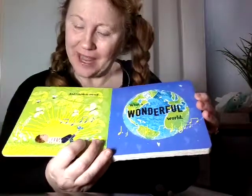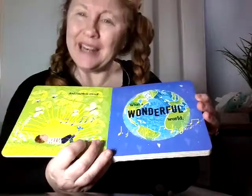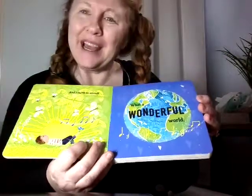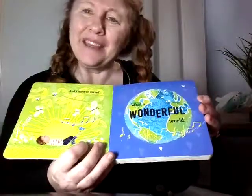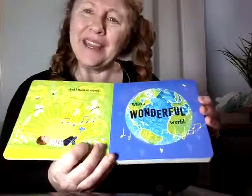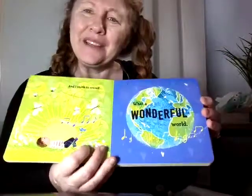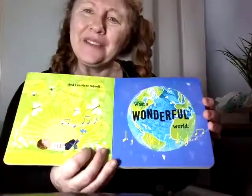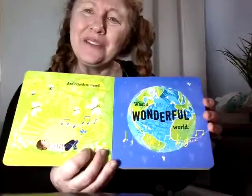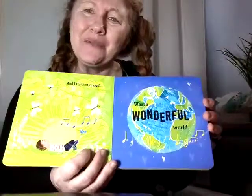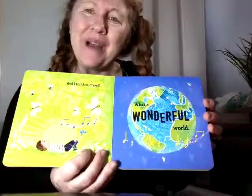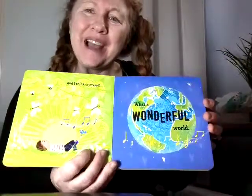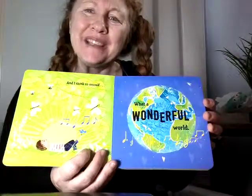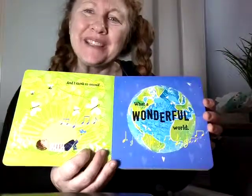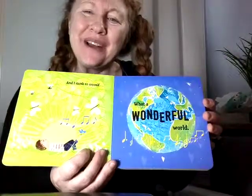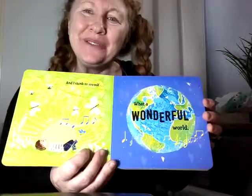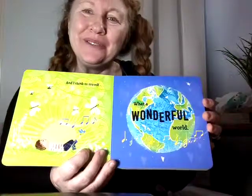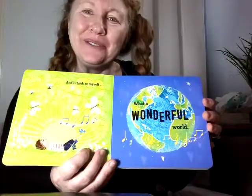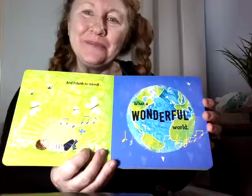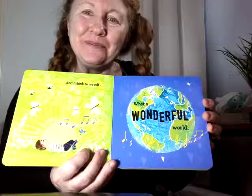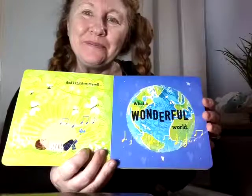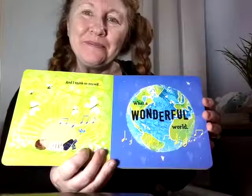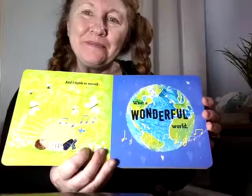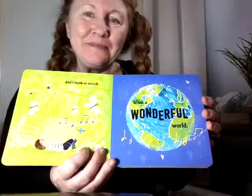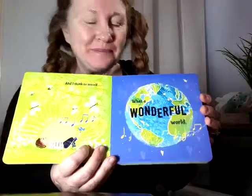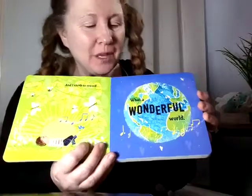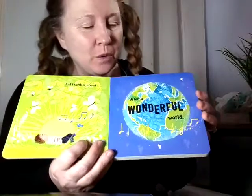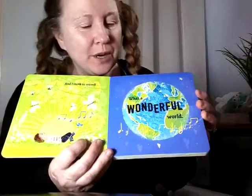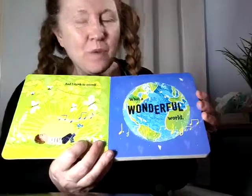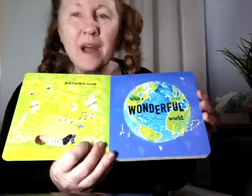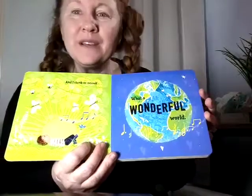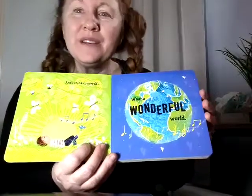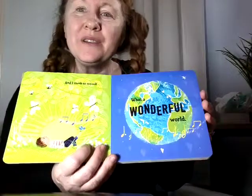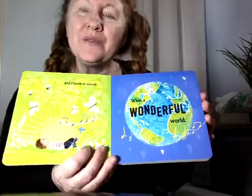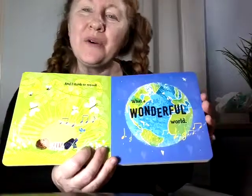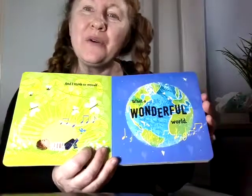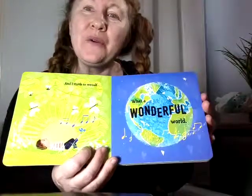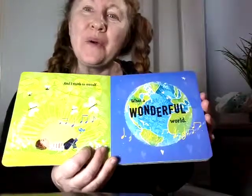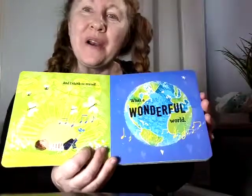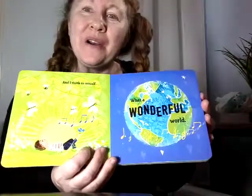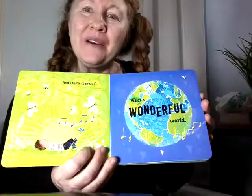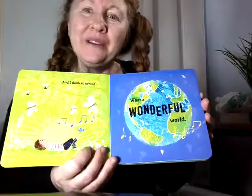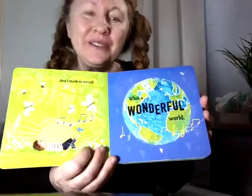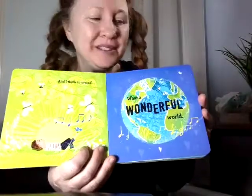And I think to myself, what a wonderful world.